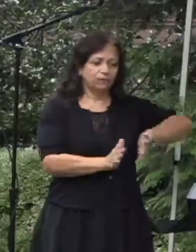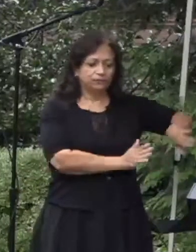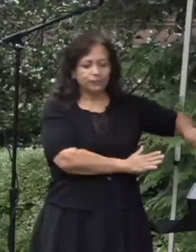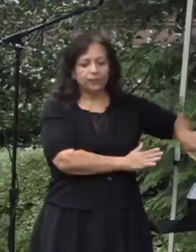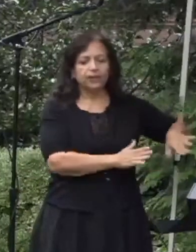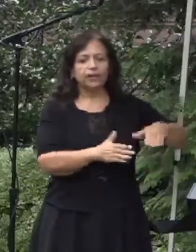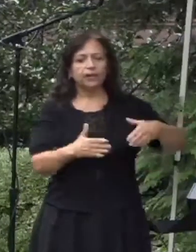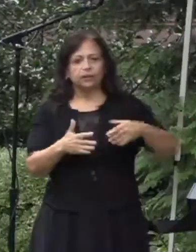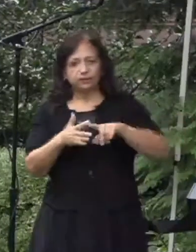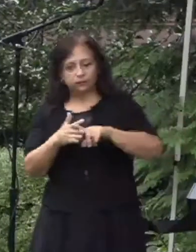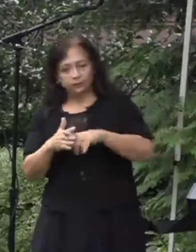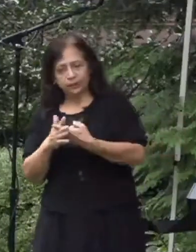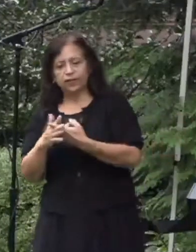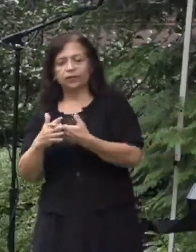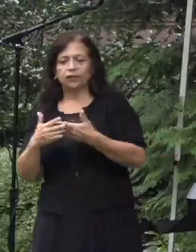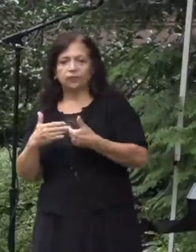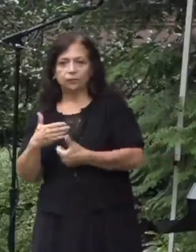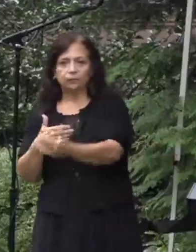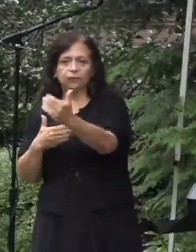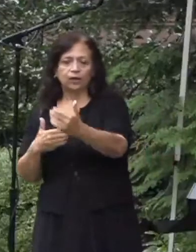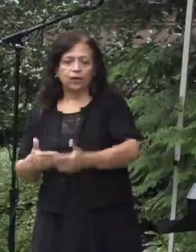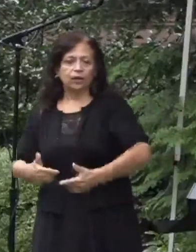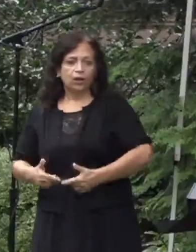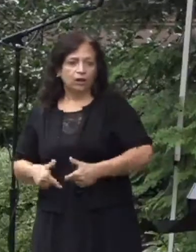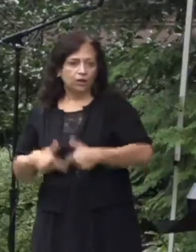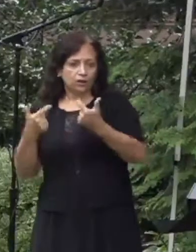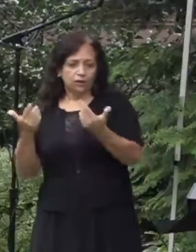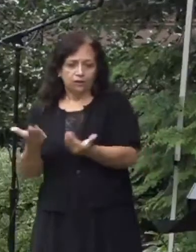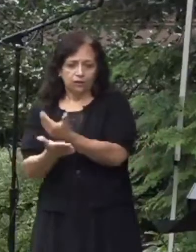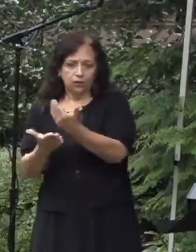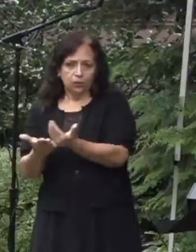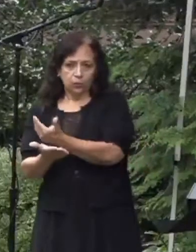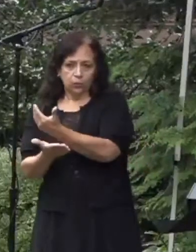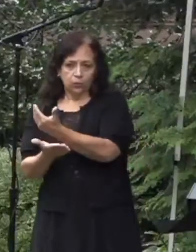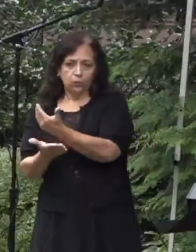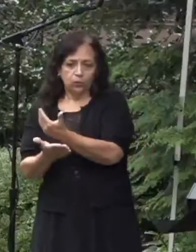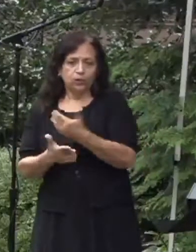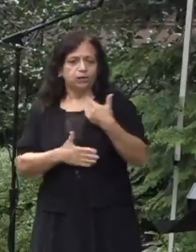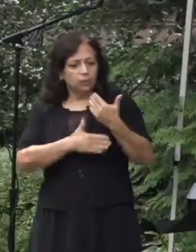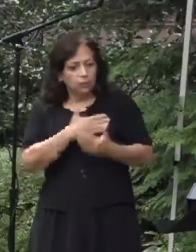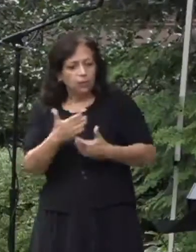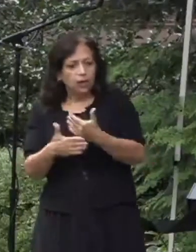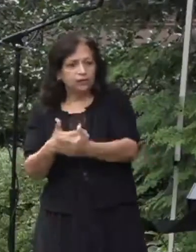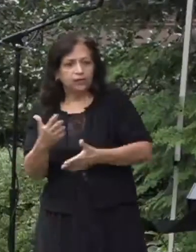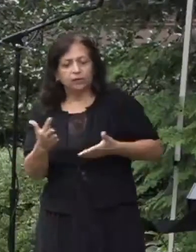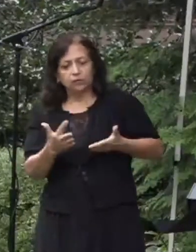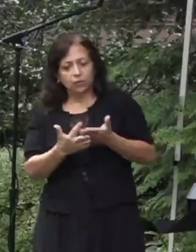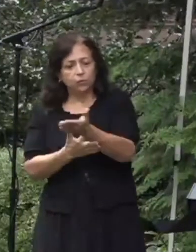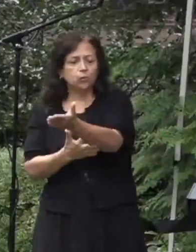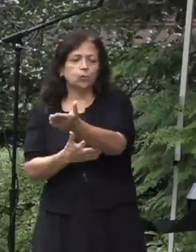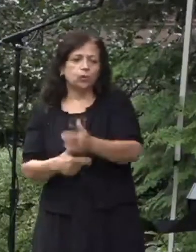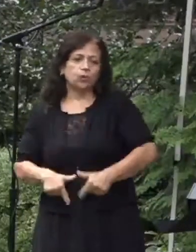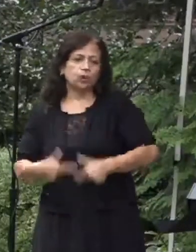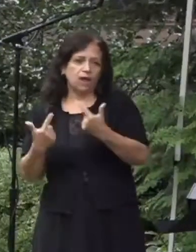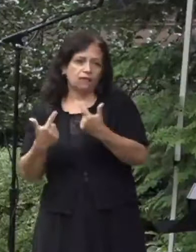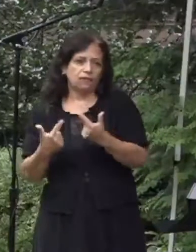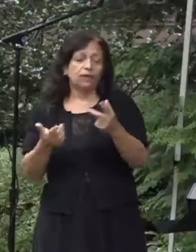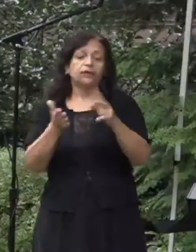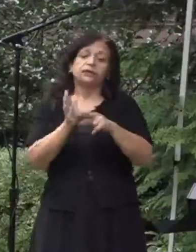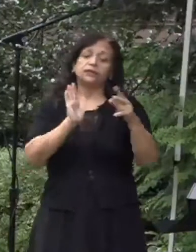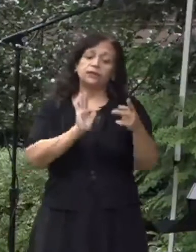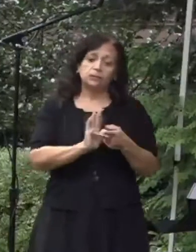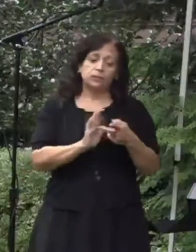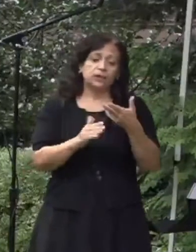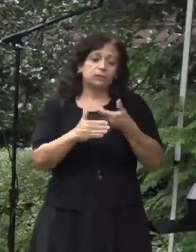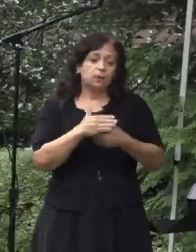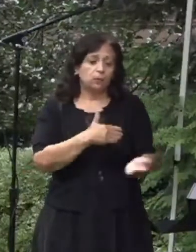way of living. It's a process that continues throughout a lifetime. In other words,